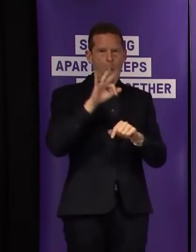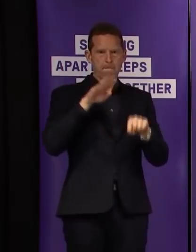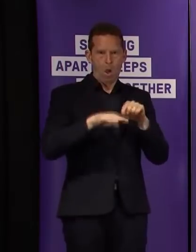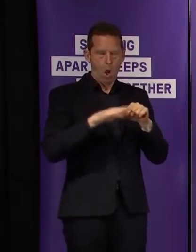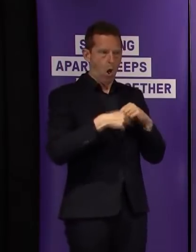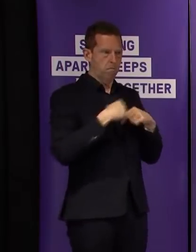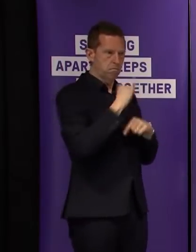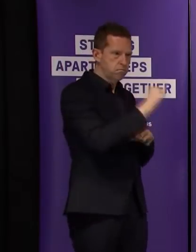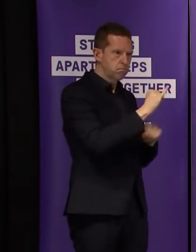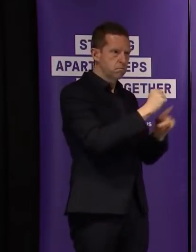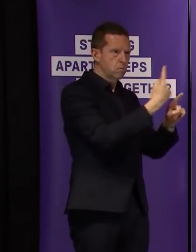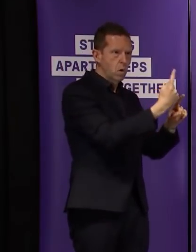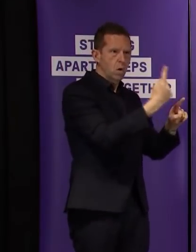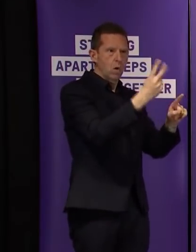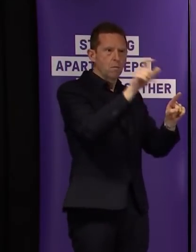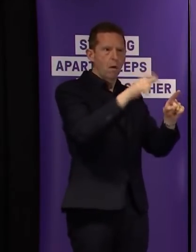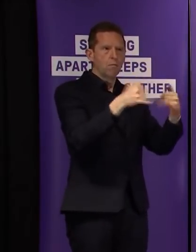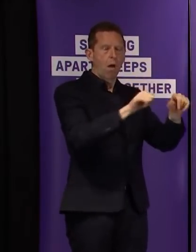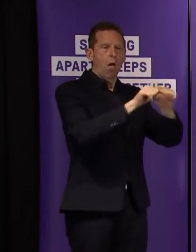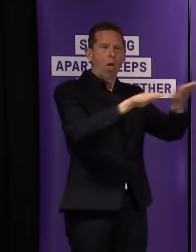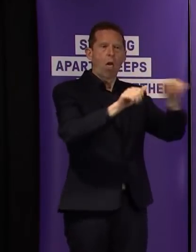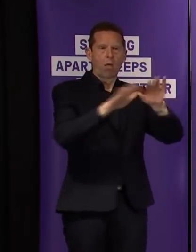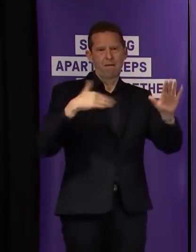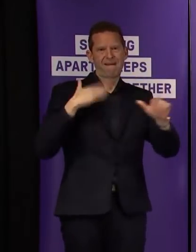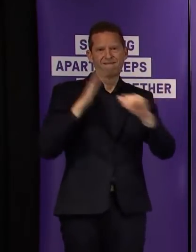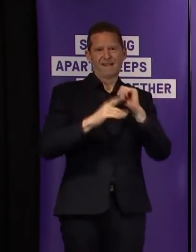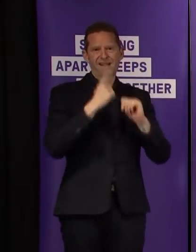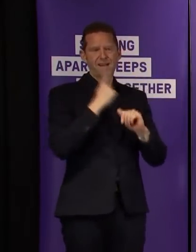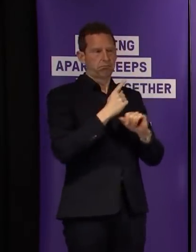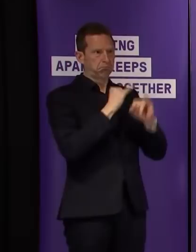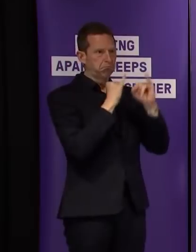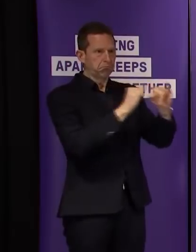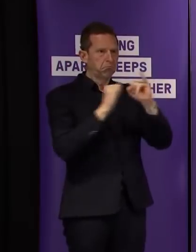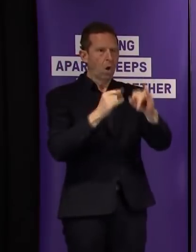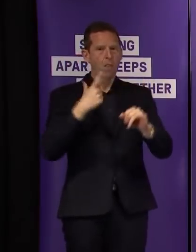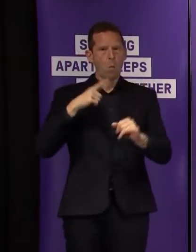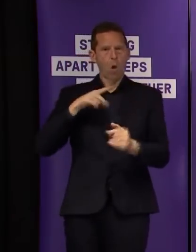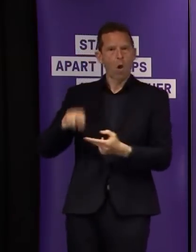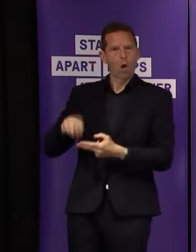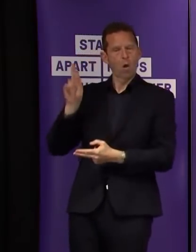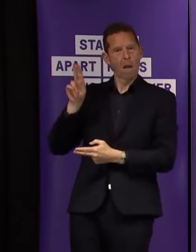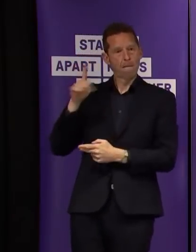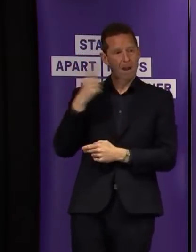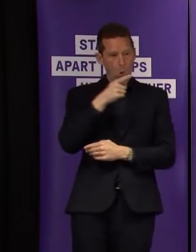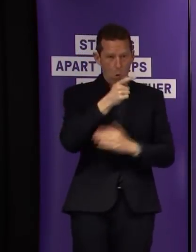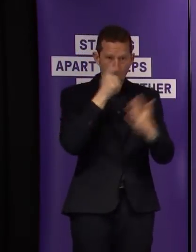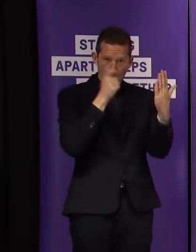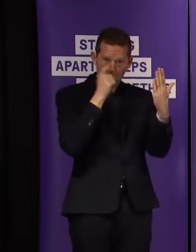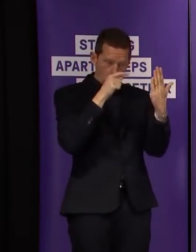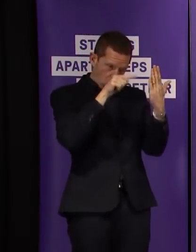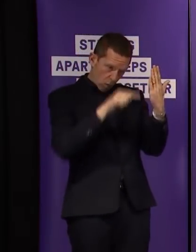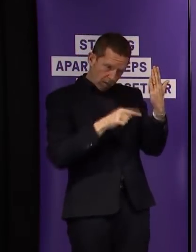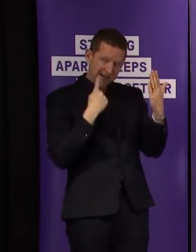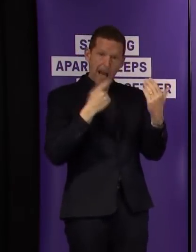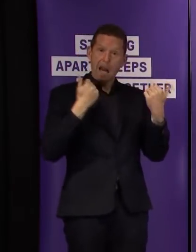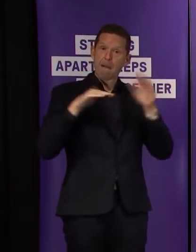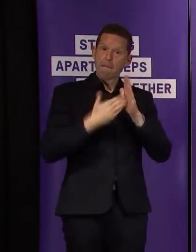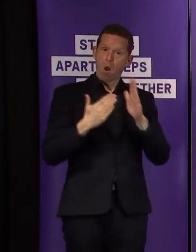two people. And I'm not saying that's contributing to our case numbers in any meaningful way. But when you get down to the fine numbers of, okay, there's